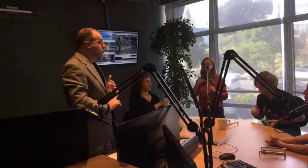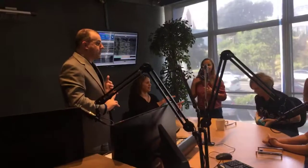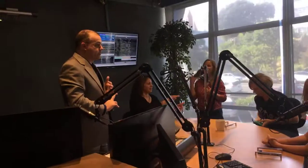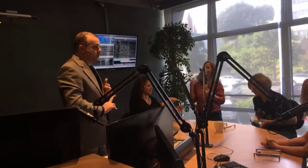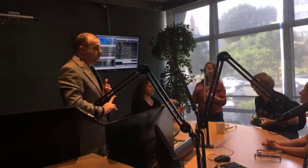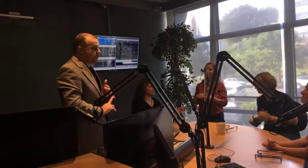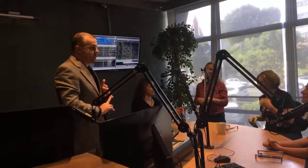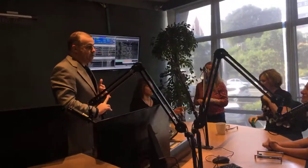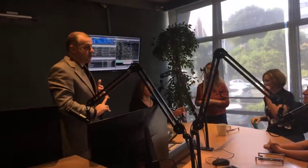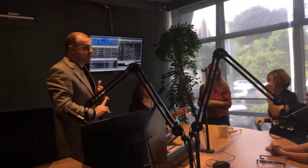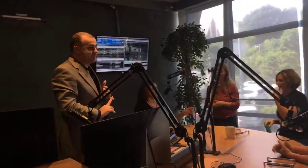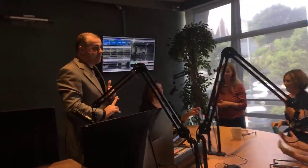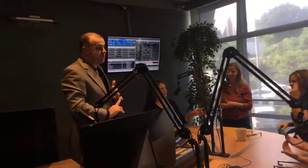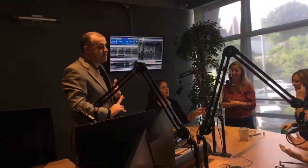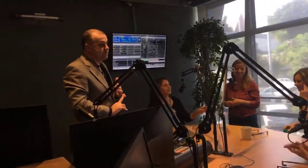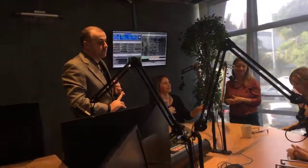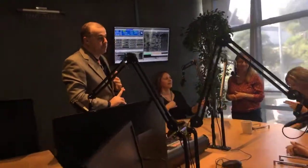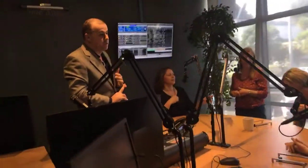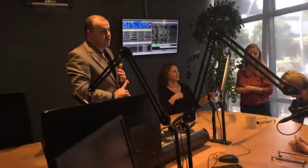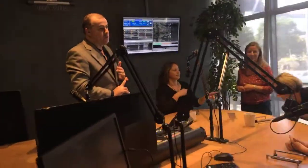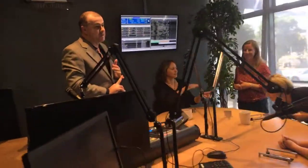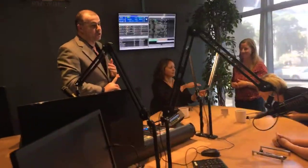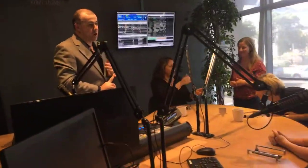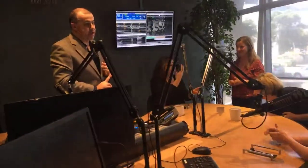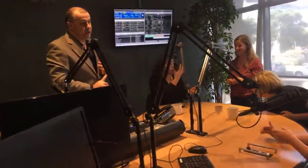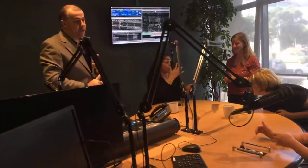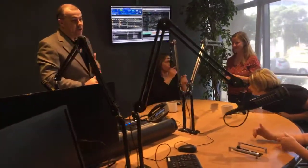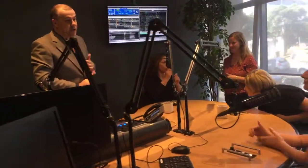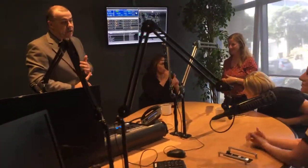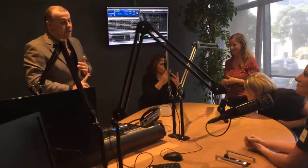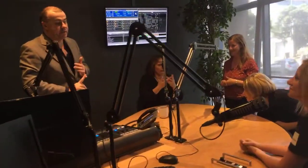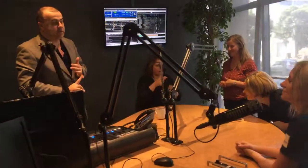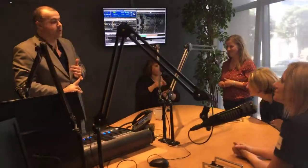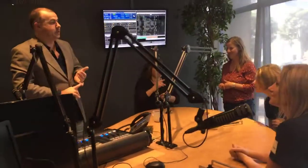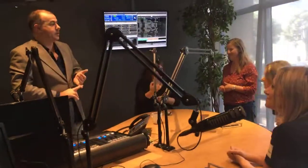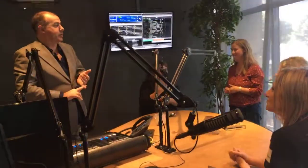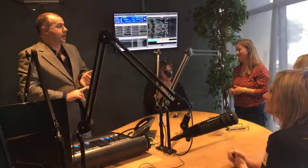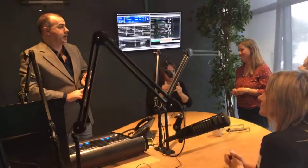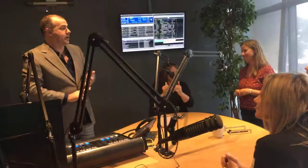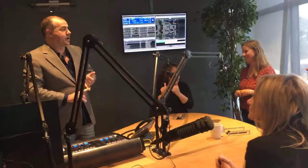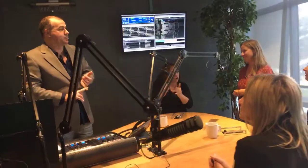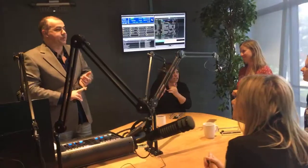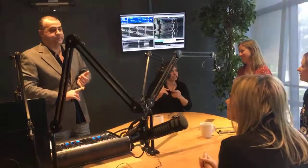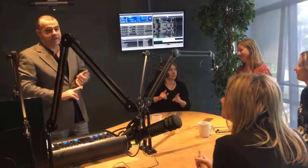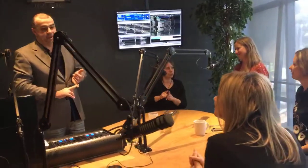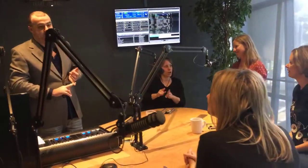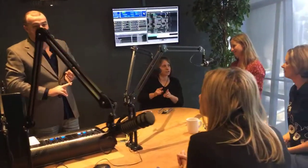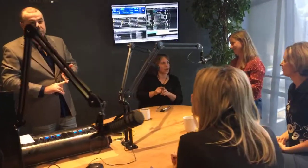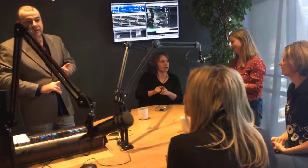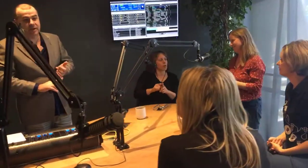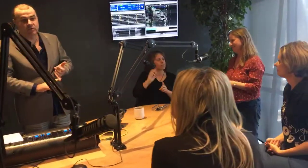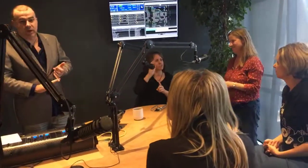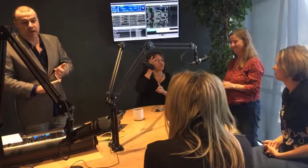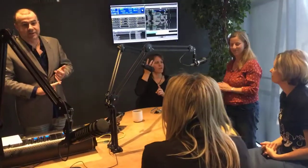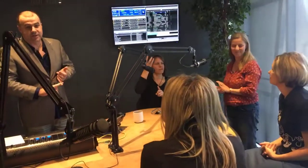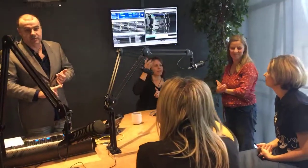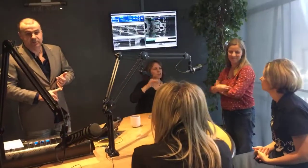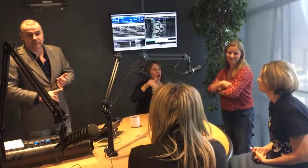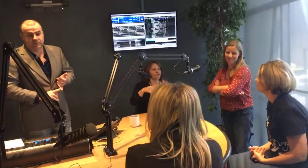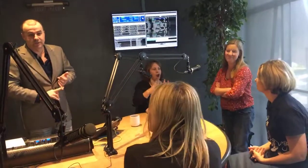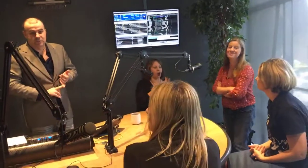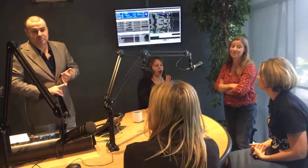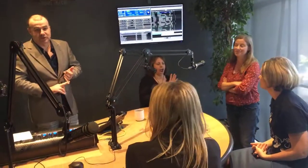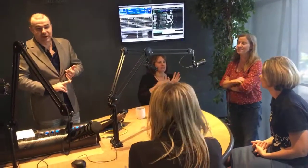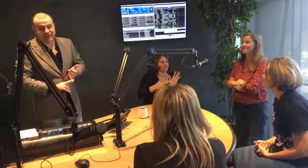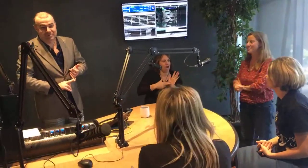weren't sure whether or what we were going to have another interview. We've been trying to get a professor on the Iran